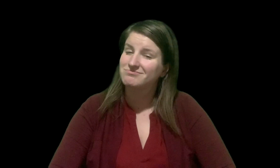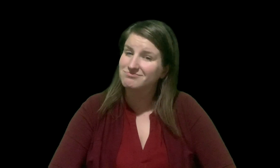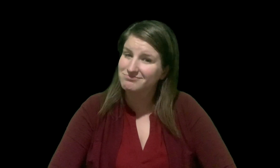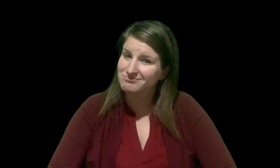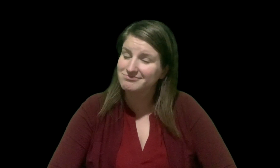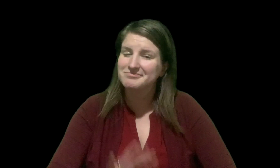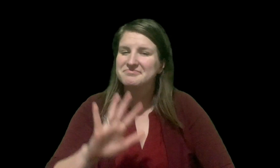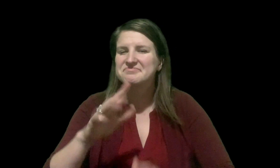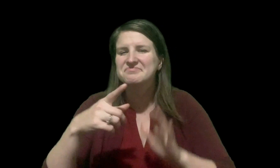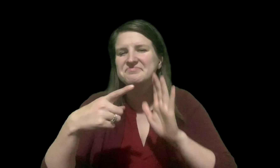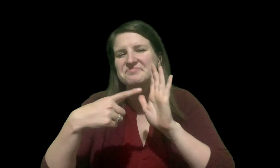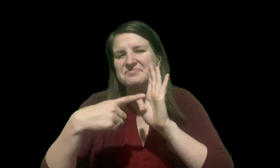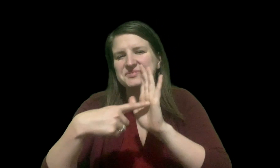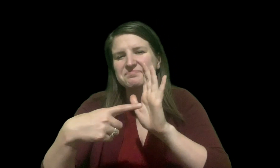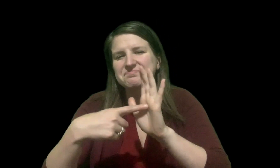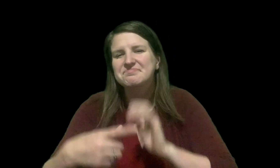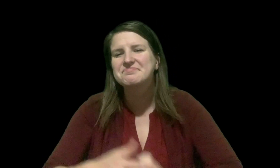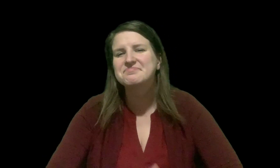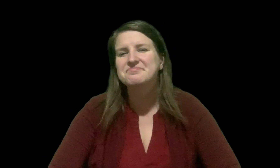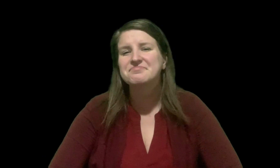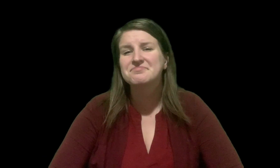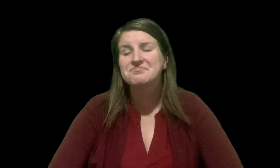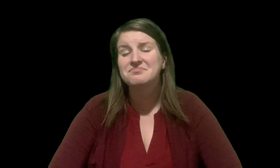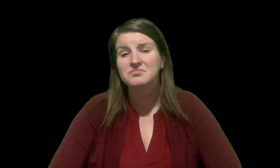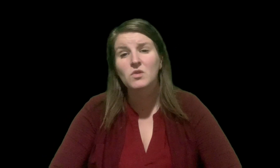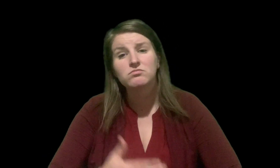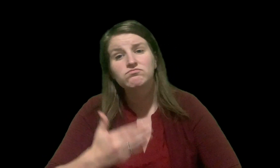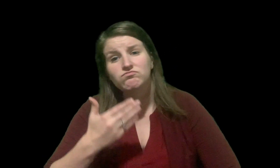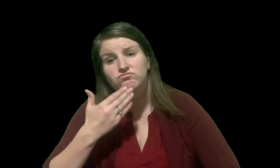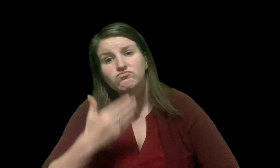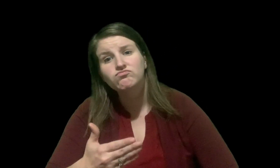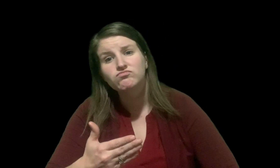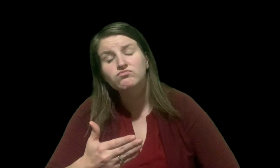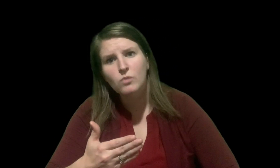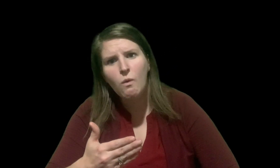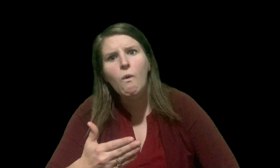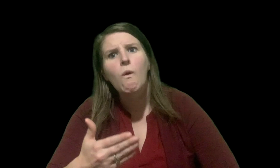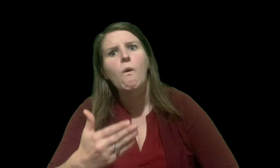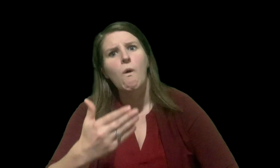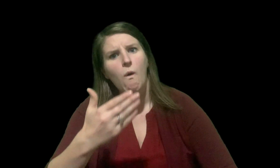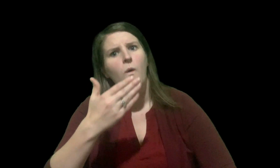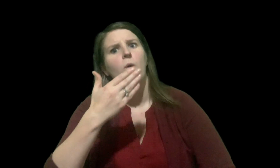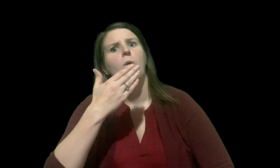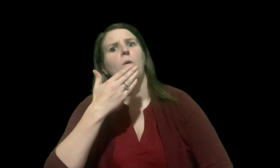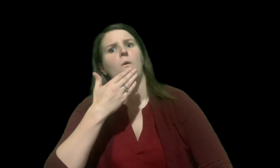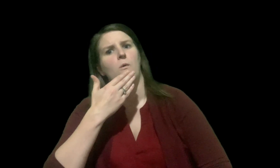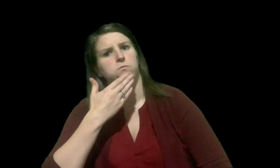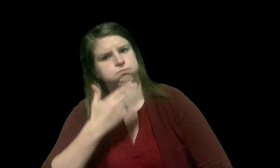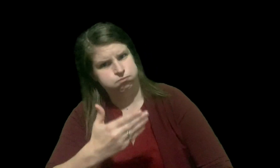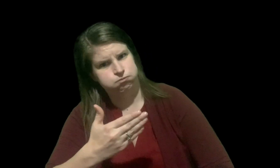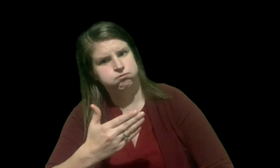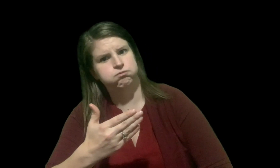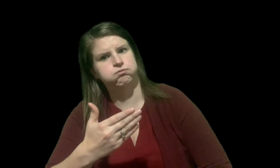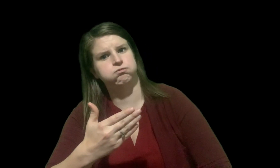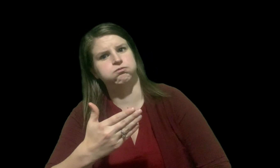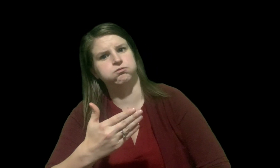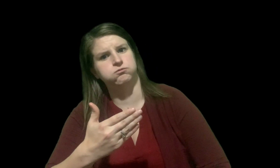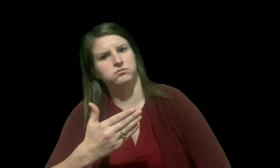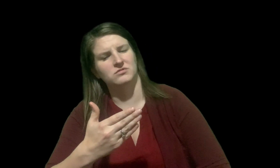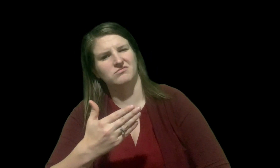Because the grammar on the face affects the message so much. For example, the sign good could mean good, could